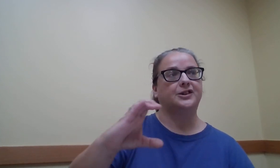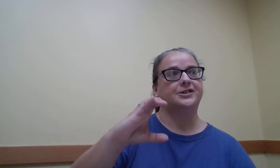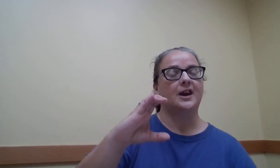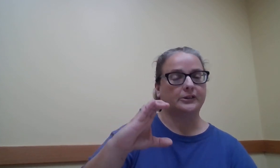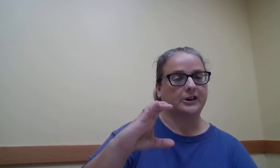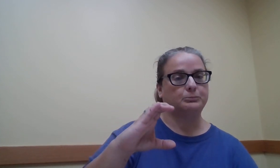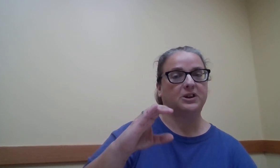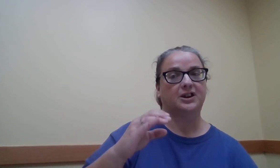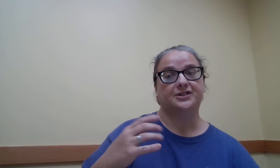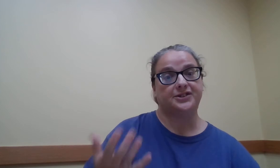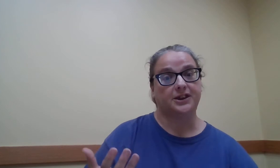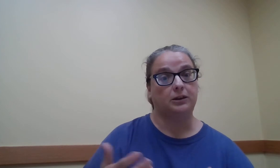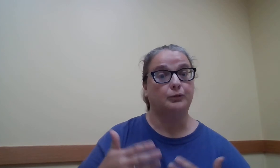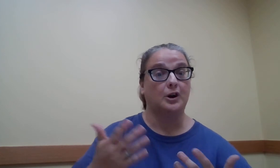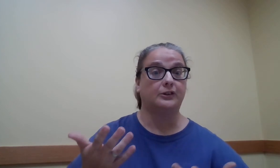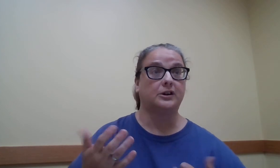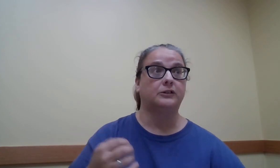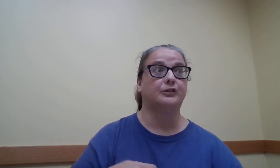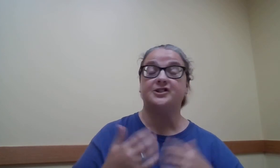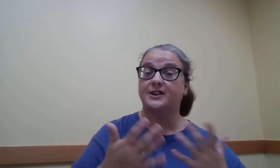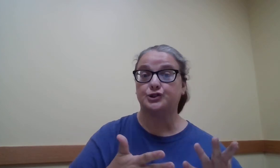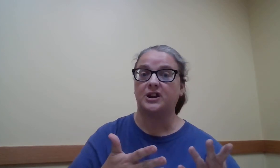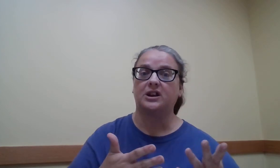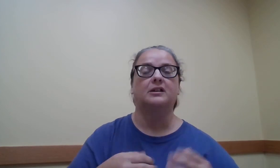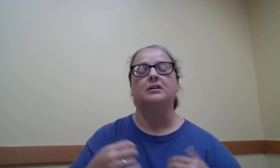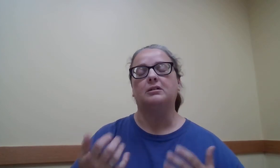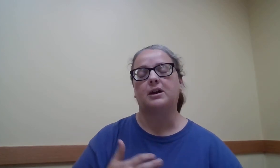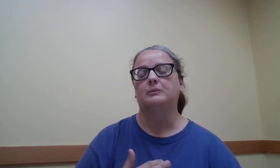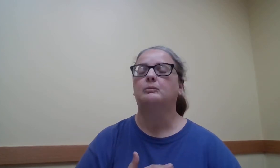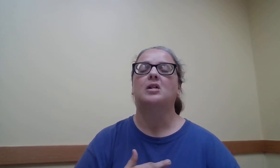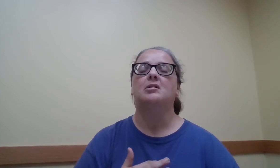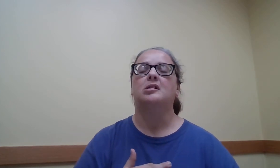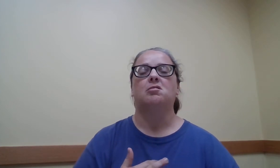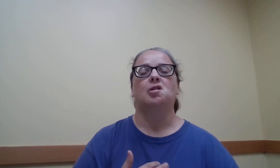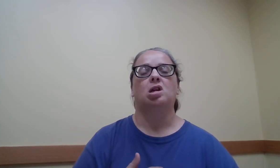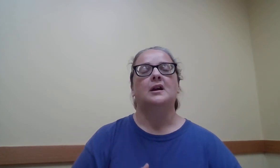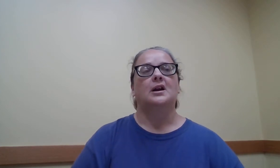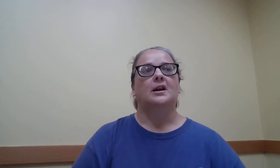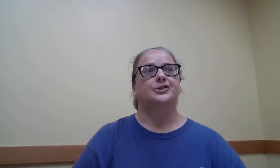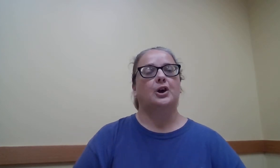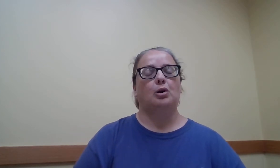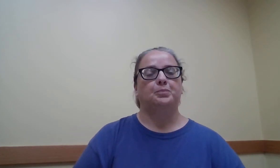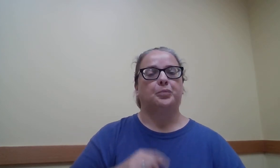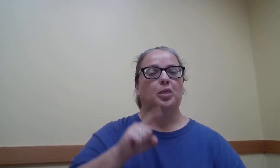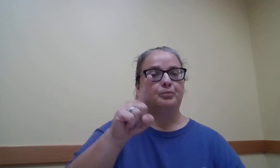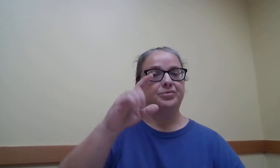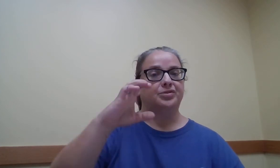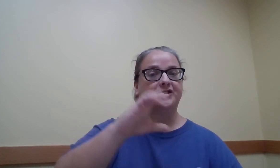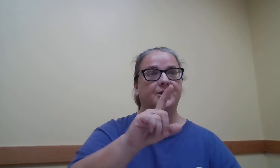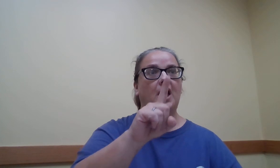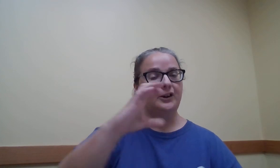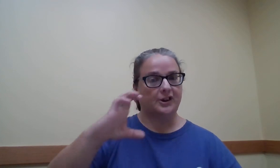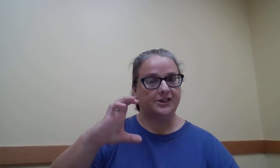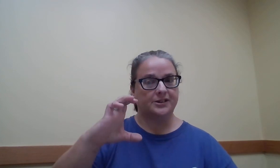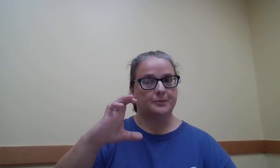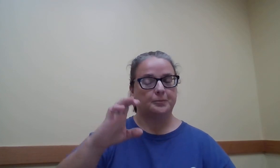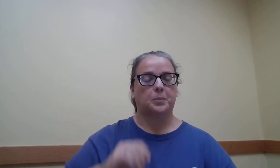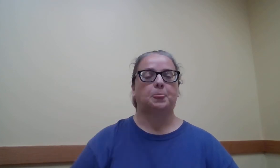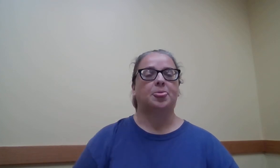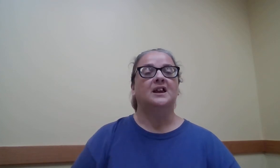is 100, because the C for 100, for century. Okay? So this is the hundreds.